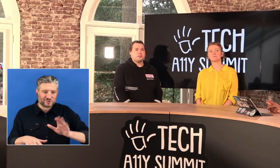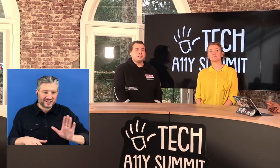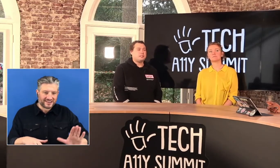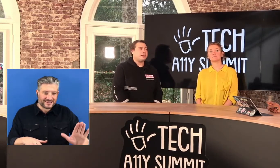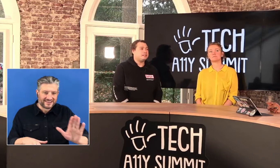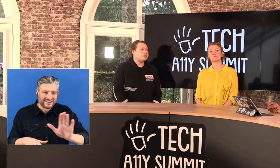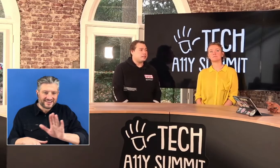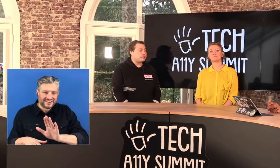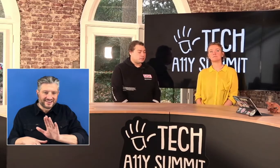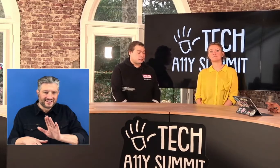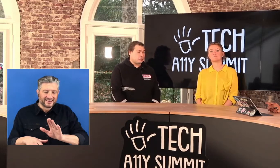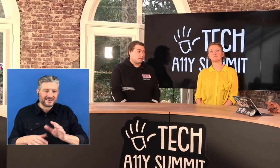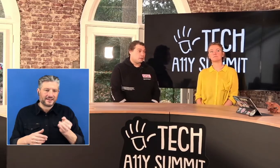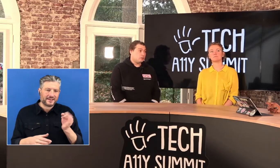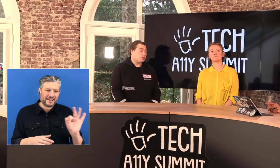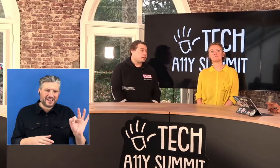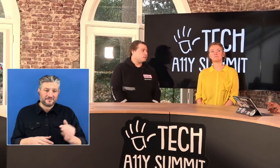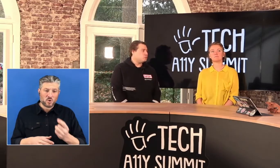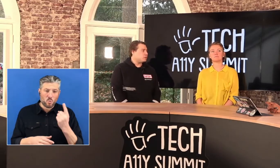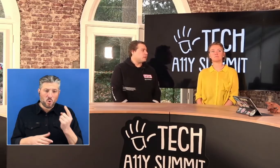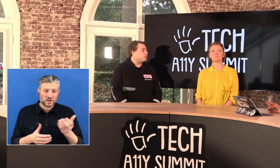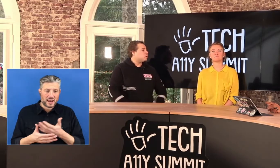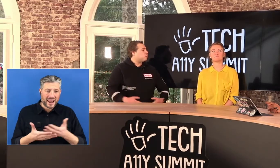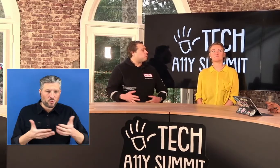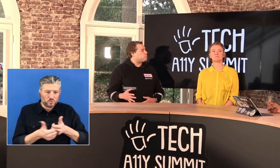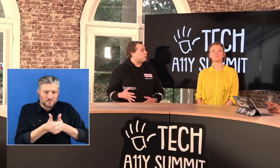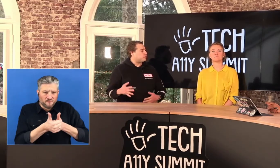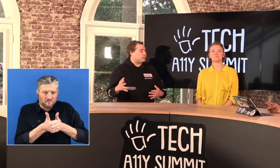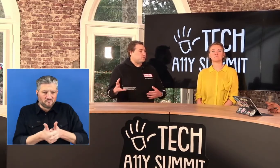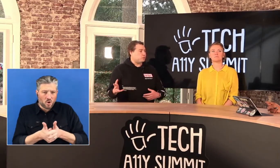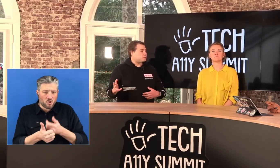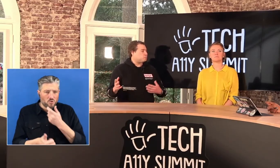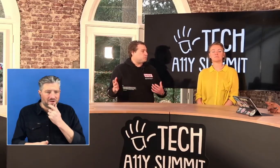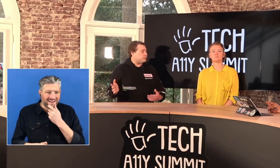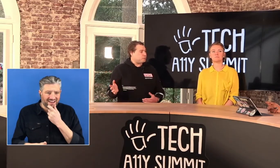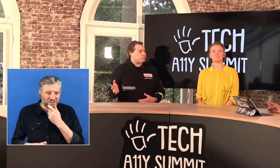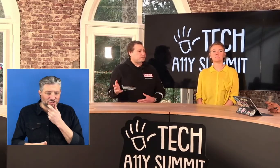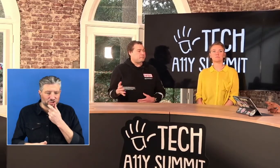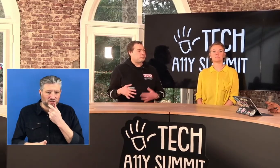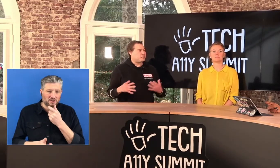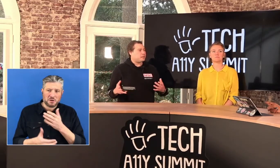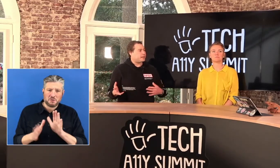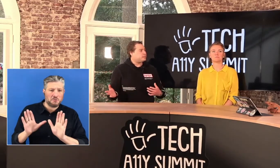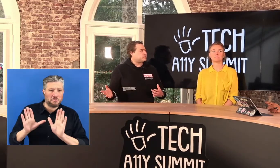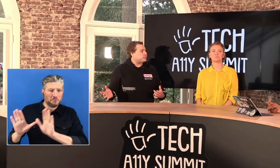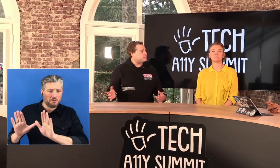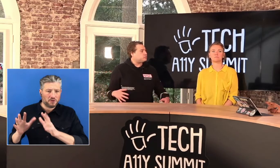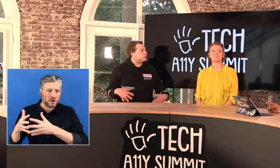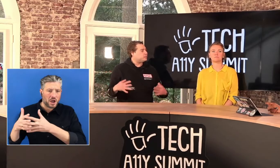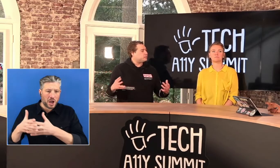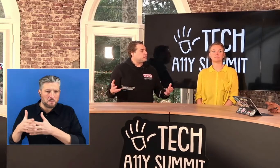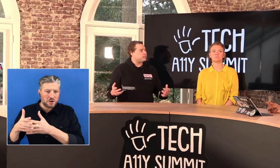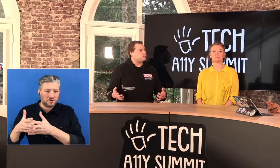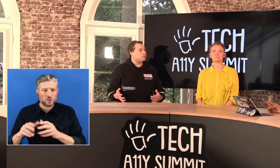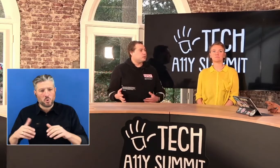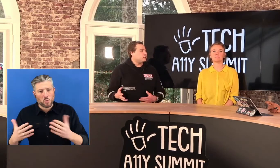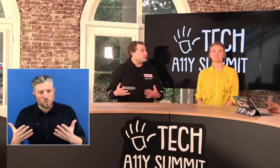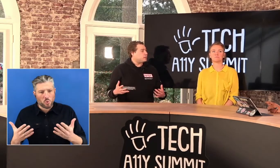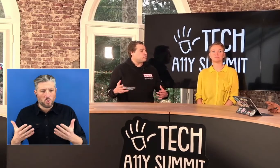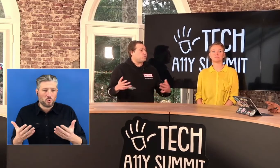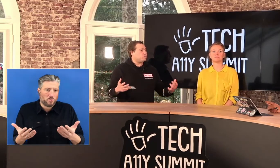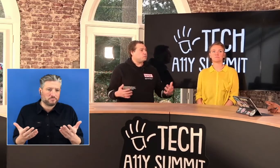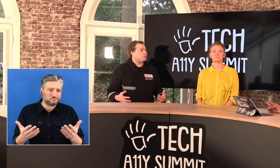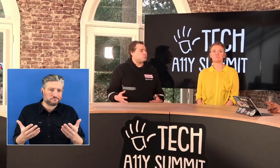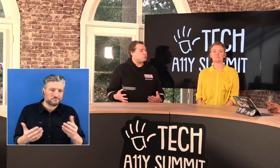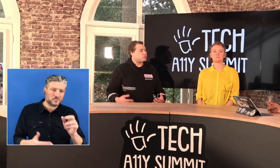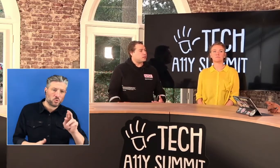learning disabilities in the States or in the UK, or for people, I think, for deaf people, it will be better in the States or in England. So